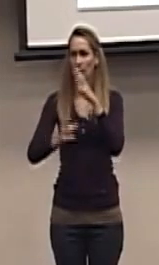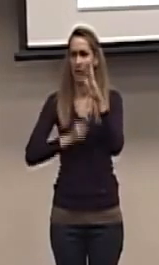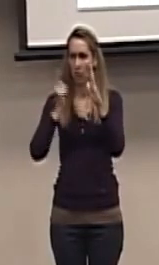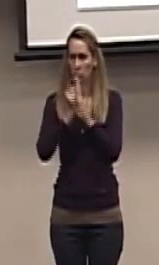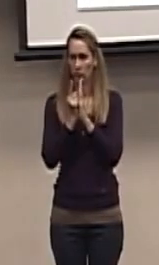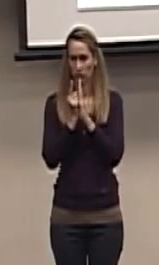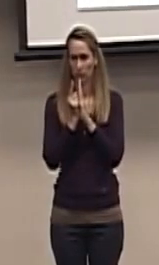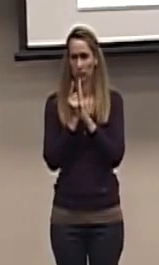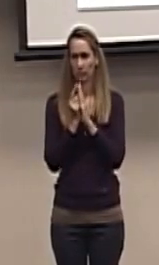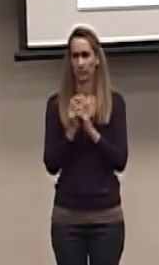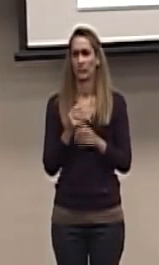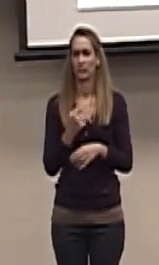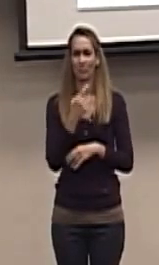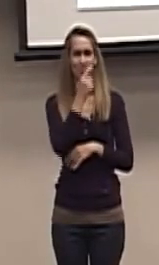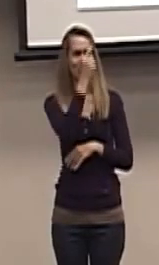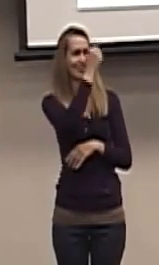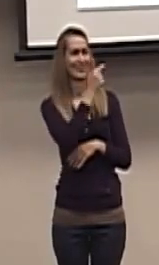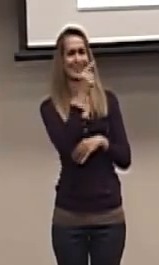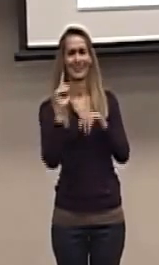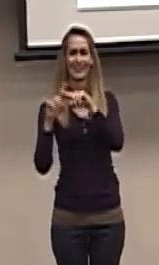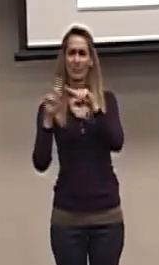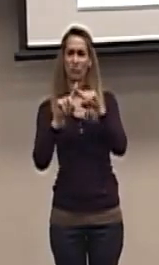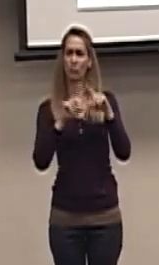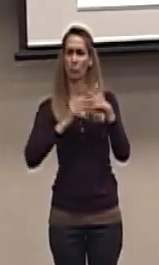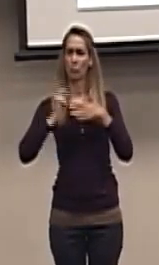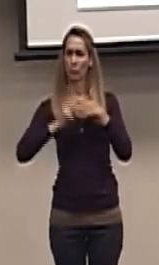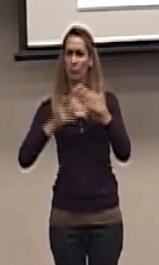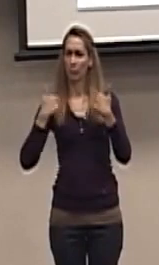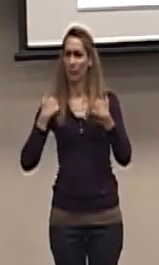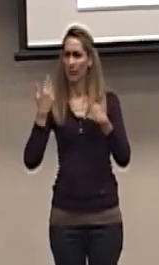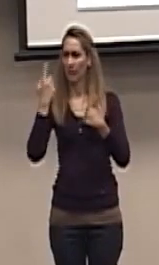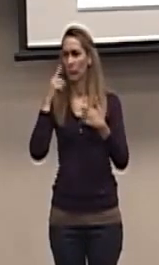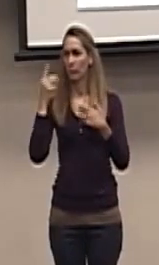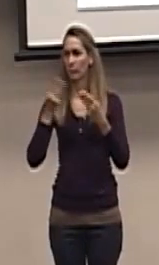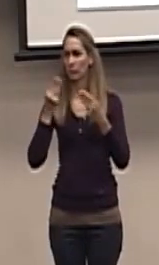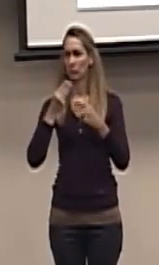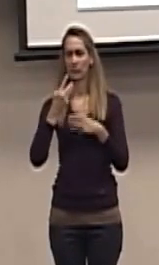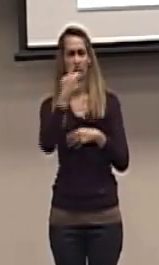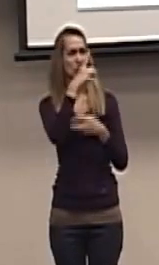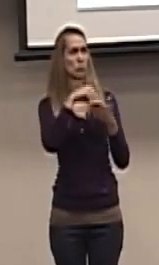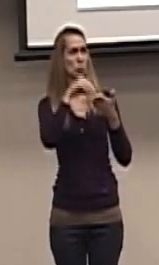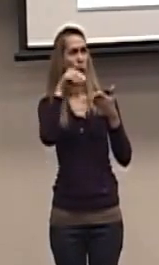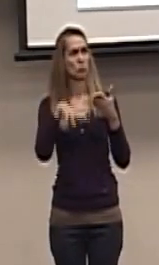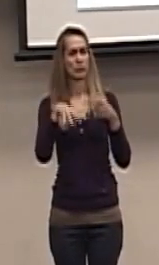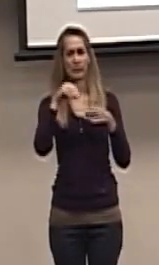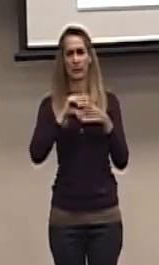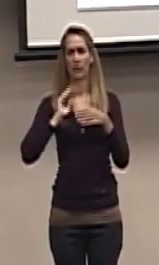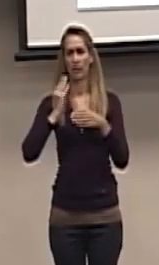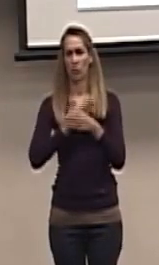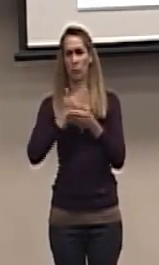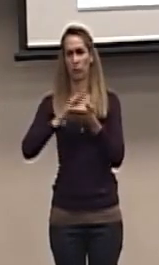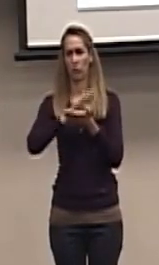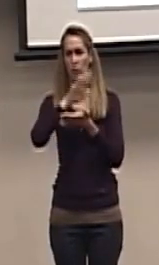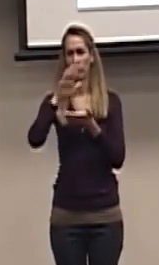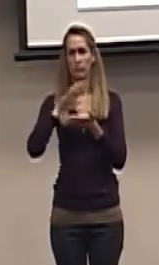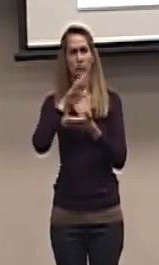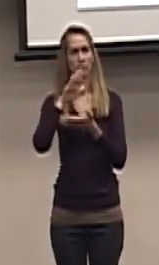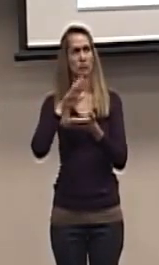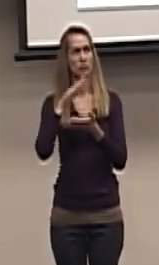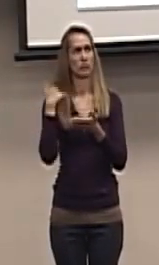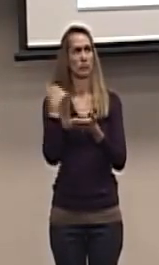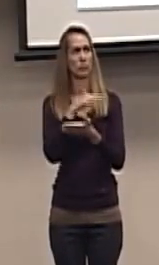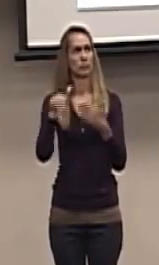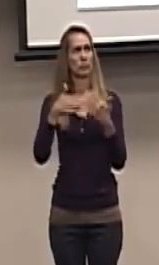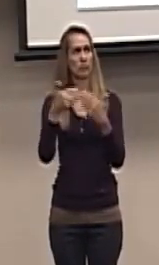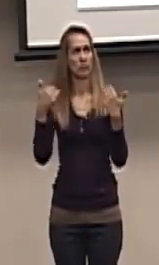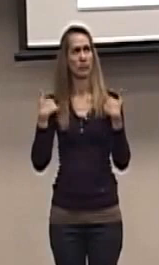sessions of programs we have for the ministry. And these are students of Ghana Bible College. We all have